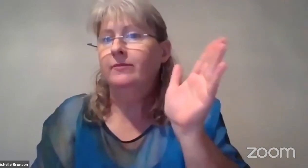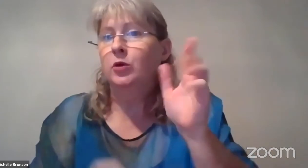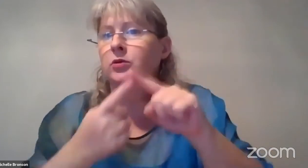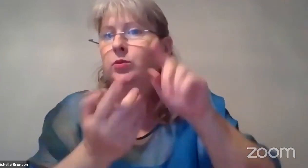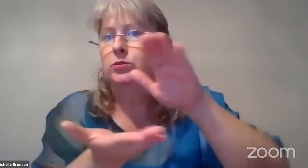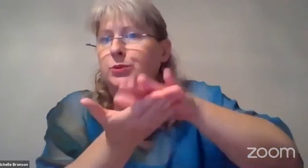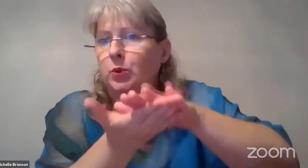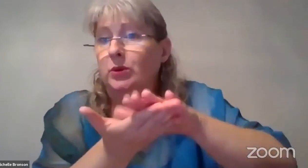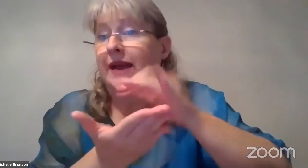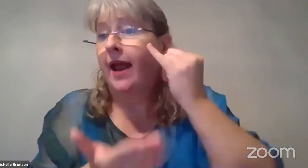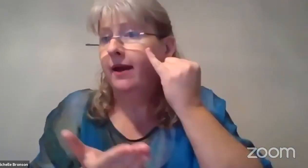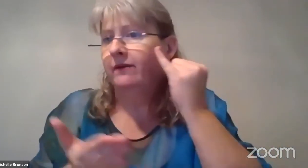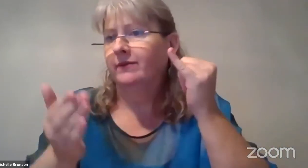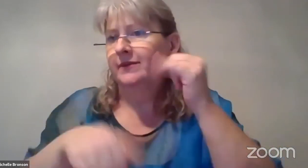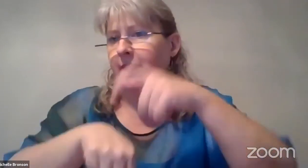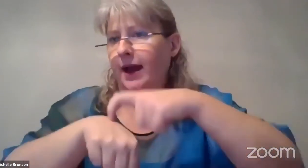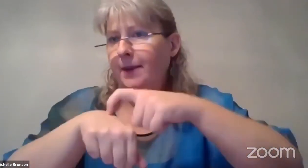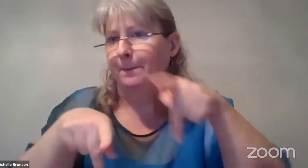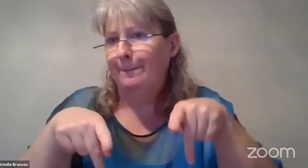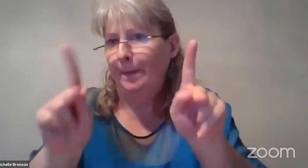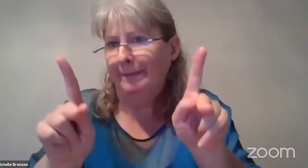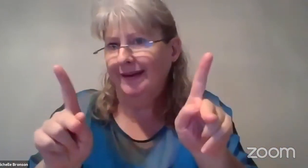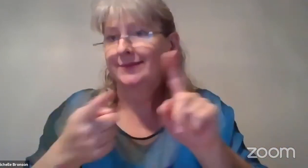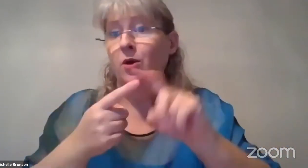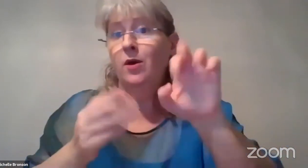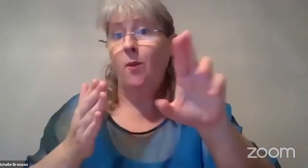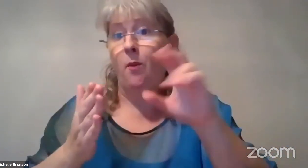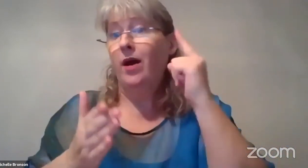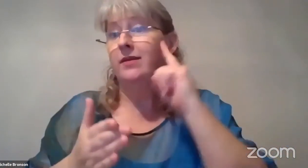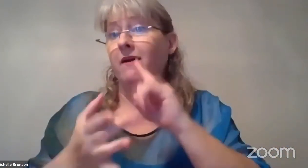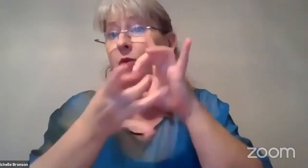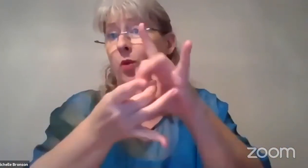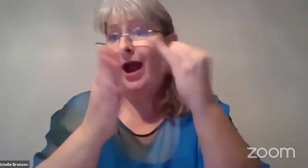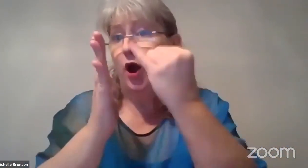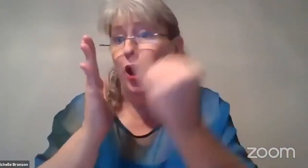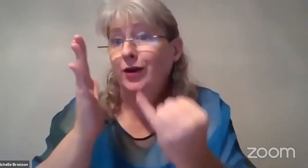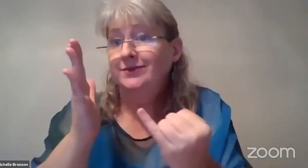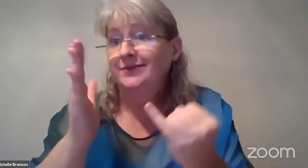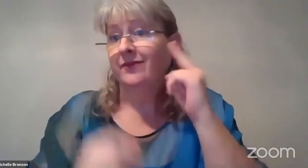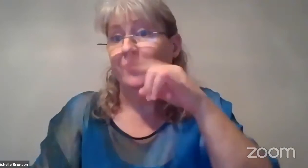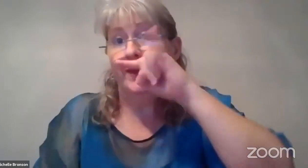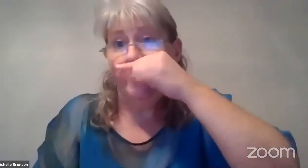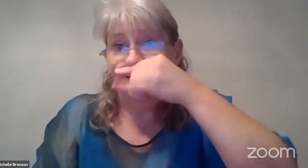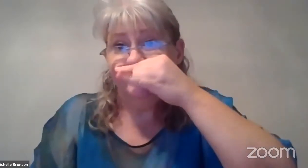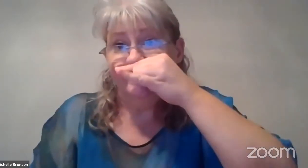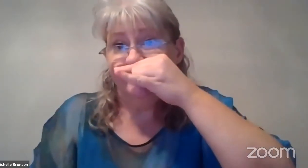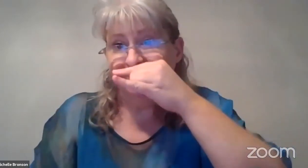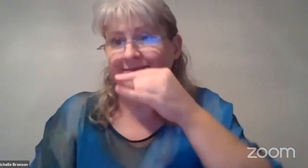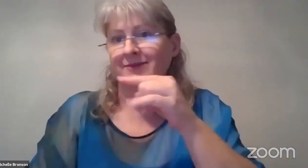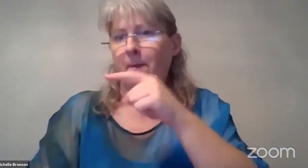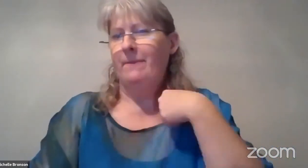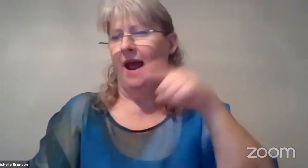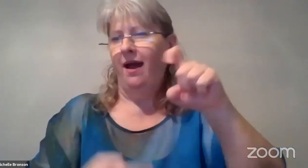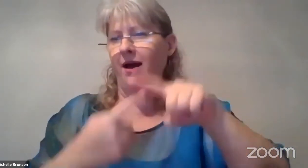offering a short, brief awareness presentation, deaf awareness, as it relates to